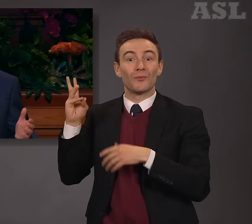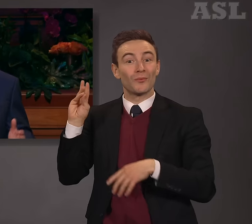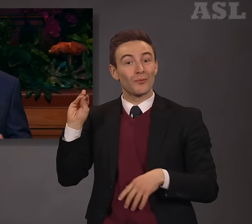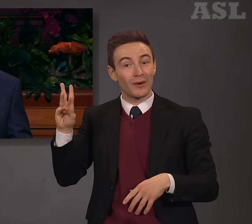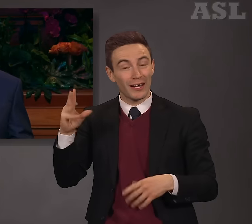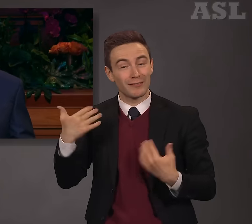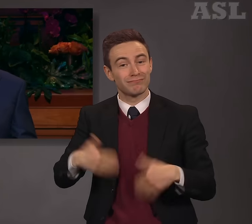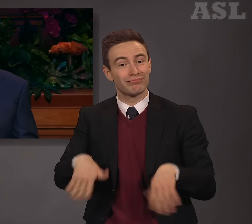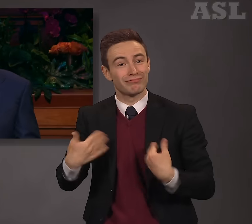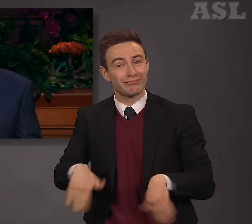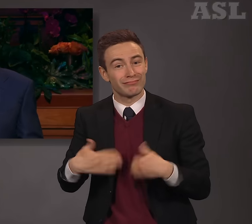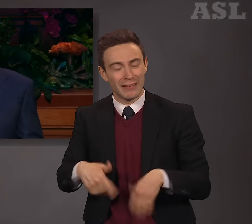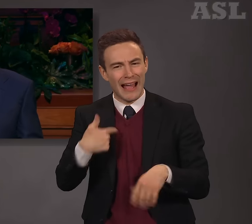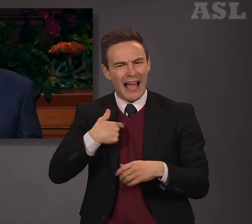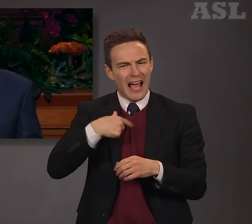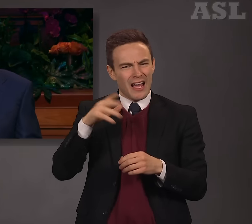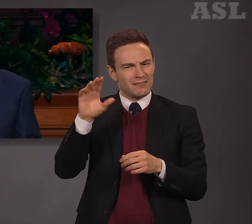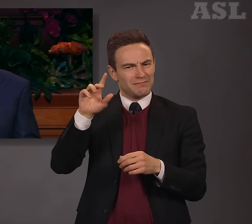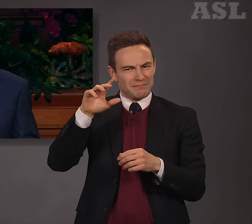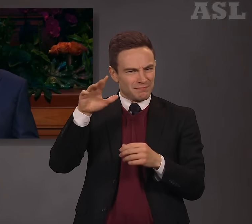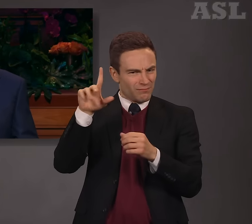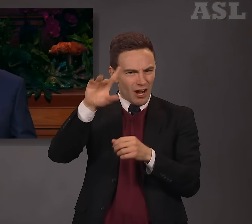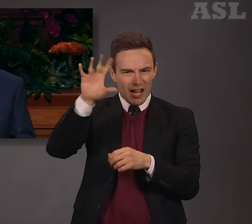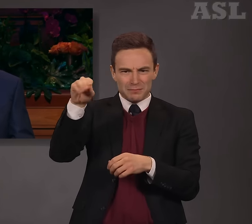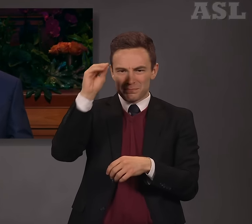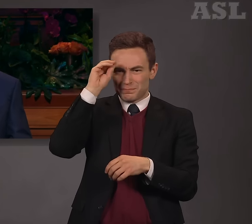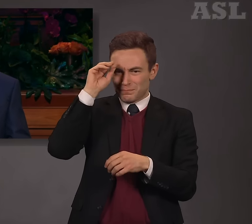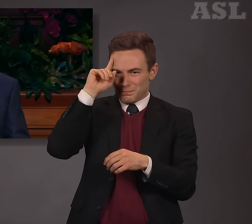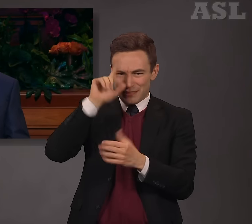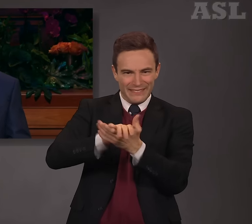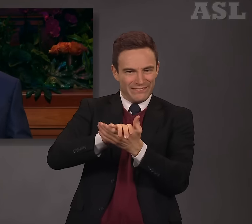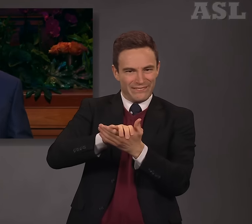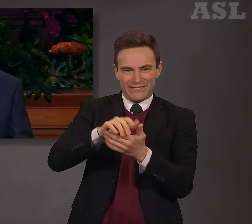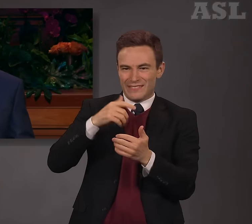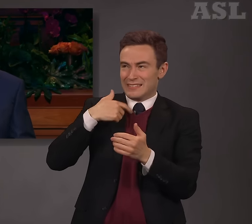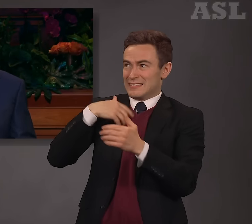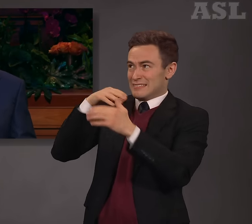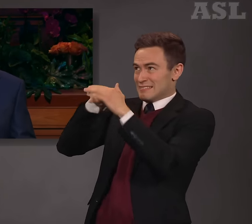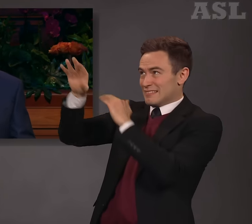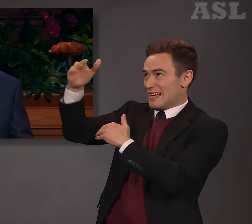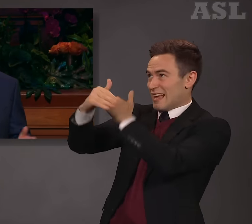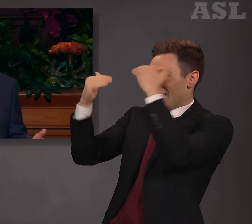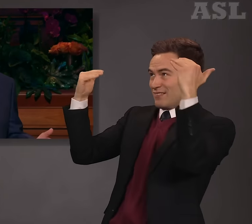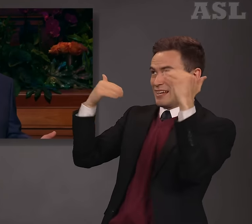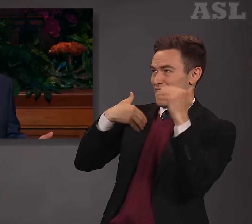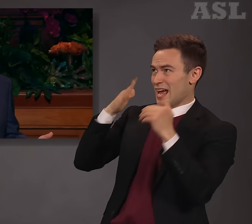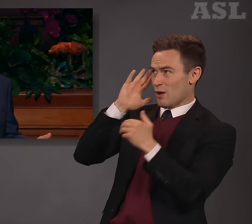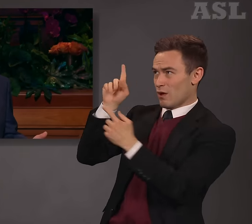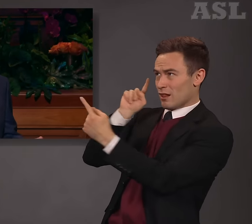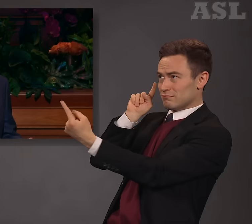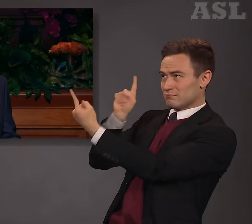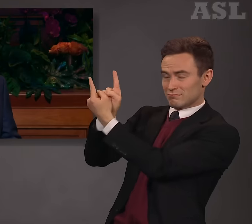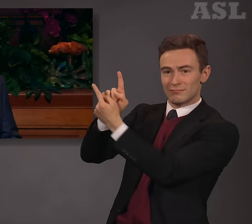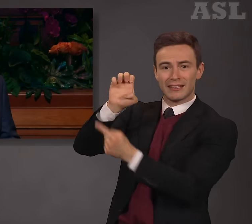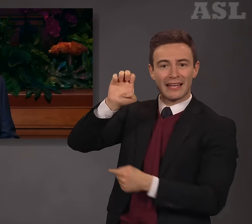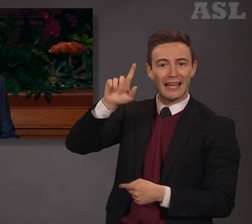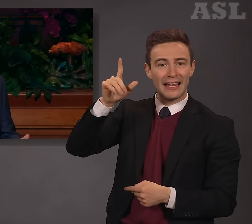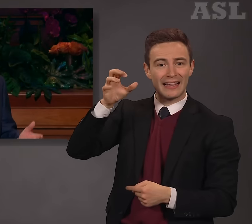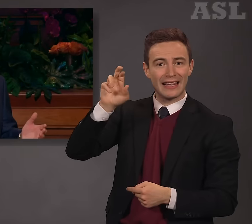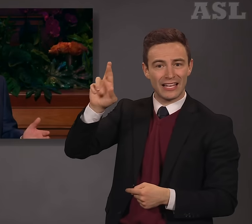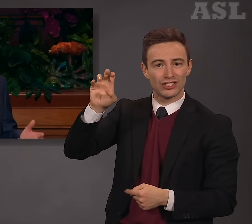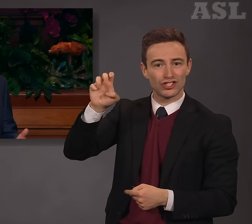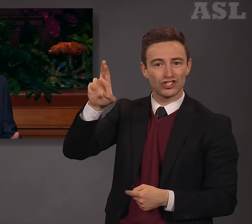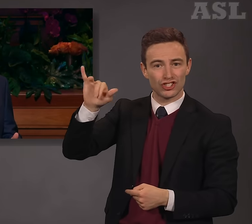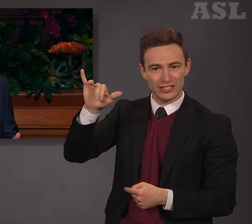I fully believe that following this life, I will meet and embrace a man known in his mortal life